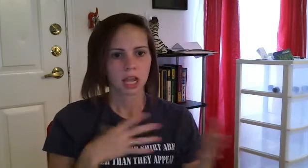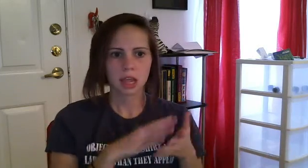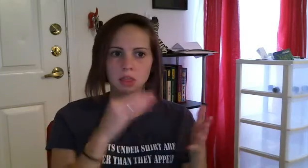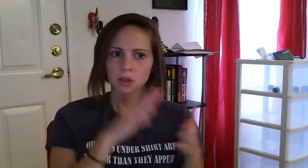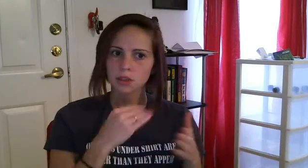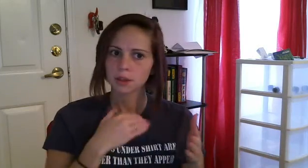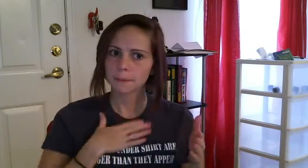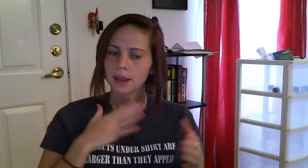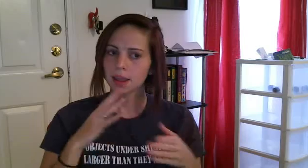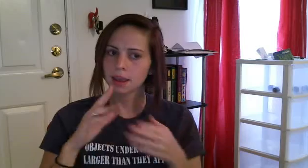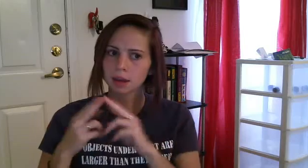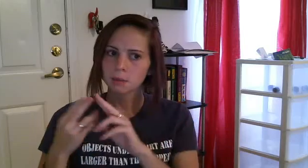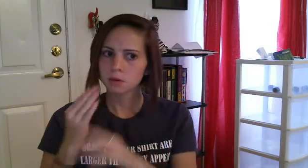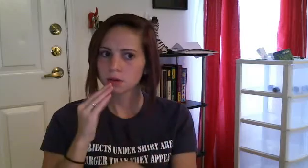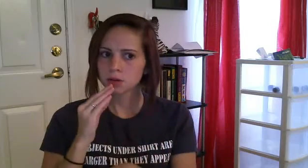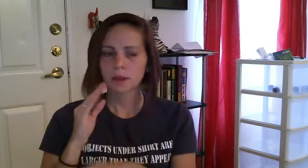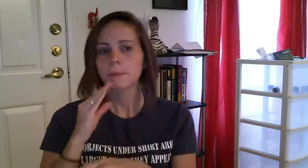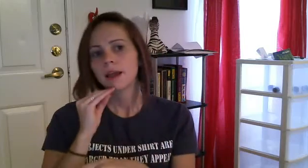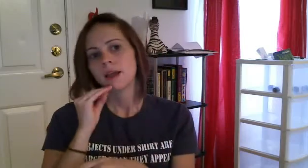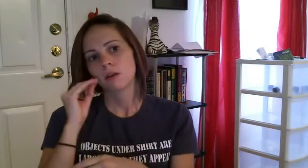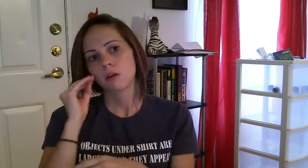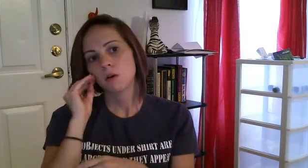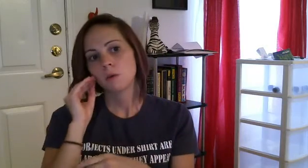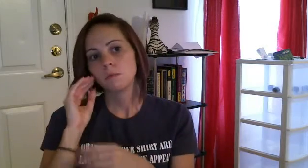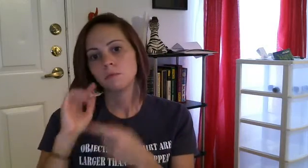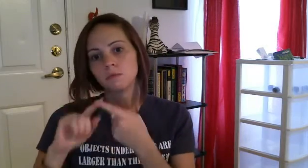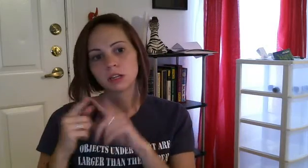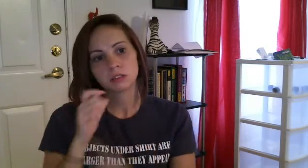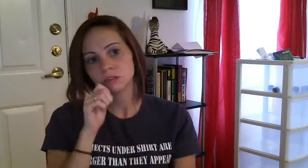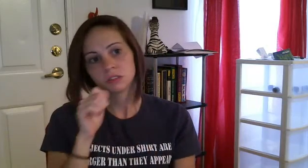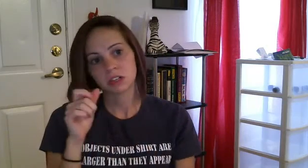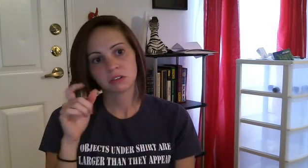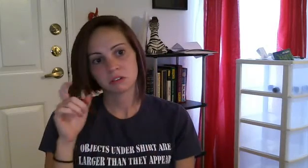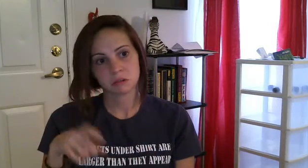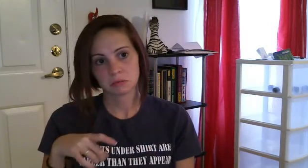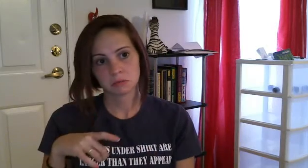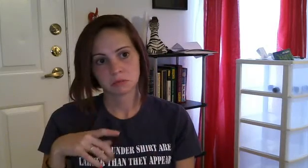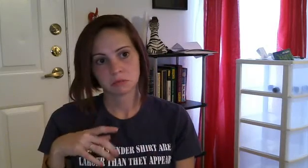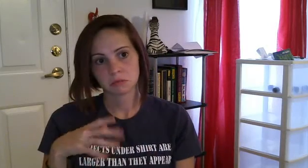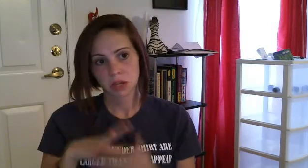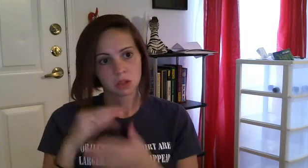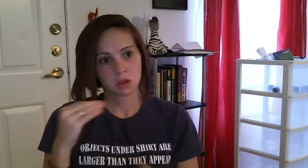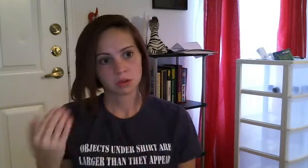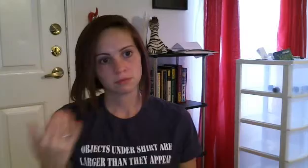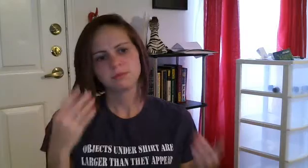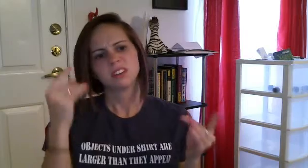my neighborhood friends really didn't learn. So it's just interesting to think about now as an adult.